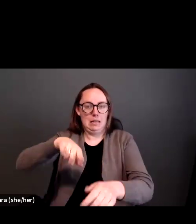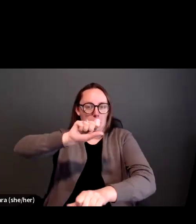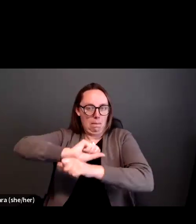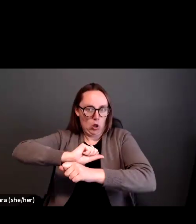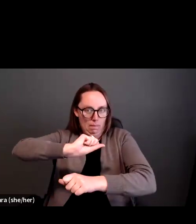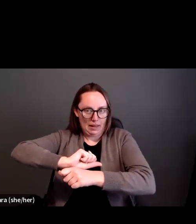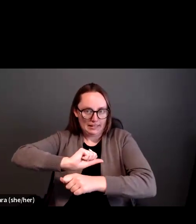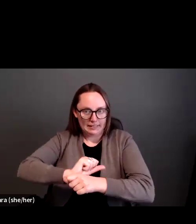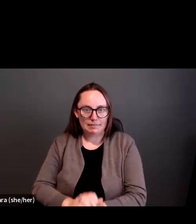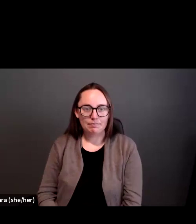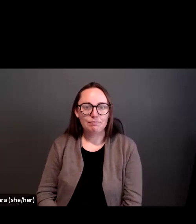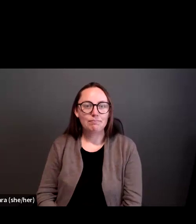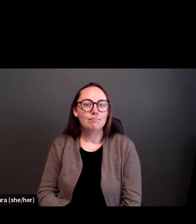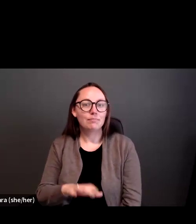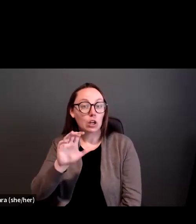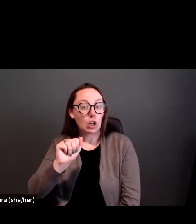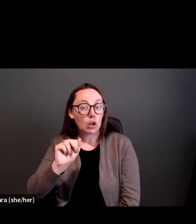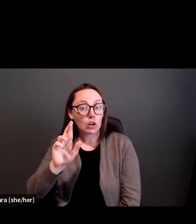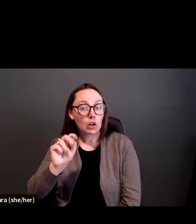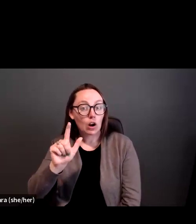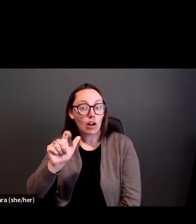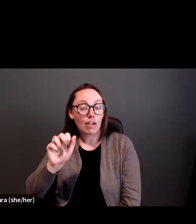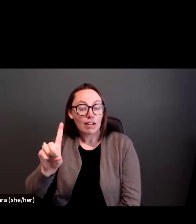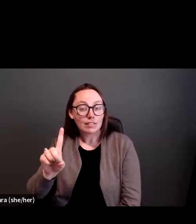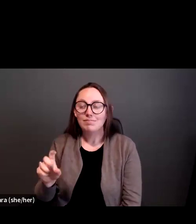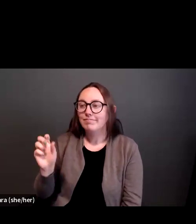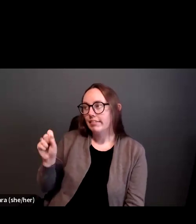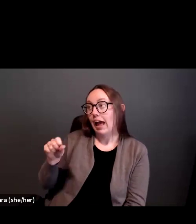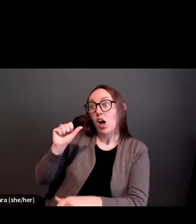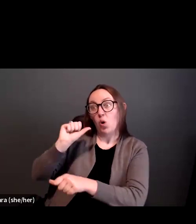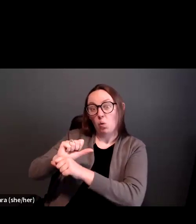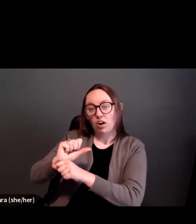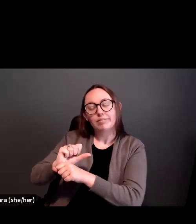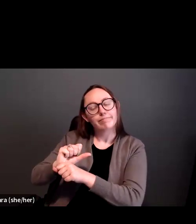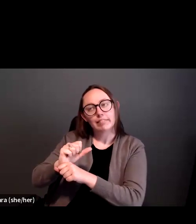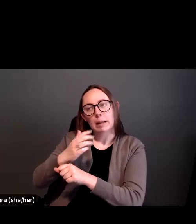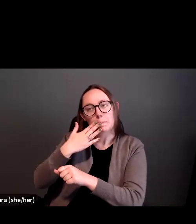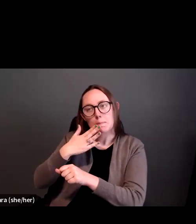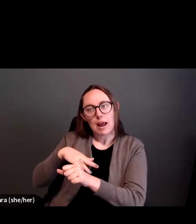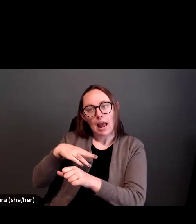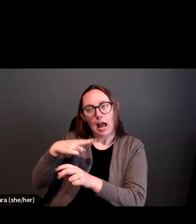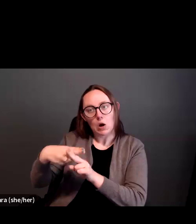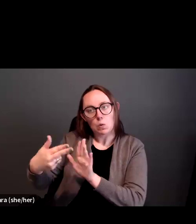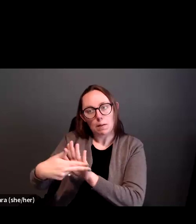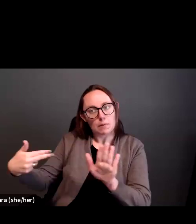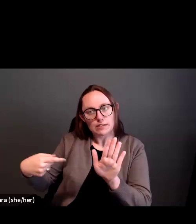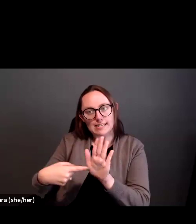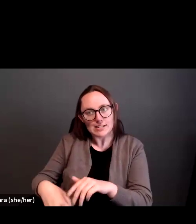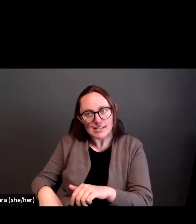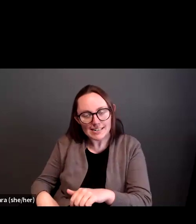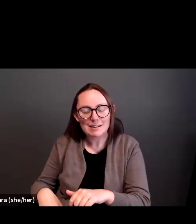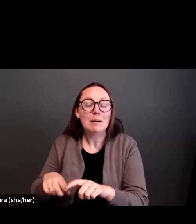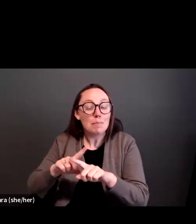Employment gets a bad rap, but a lot of good can come out of employment. So this, as we said earlier, we have the